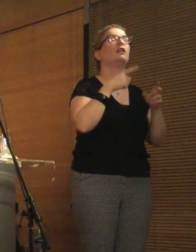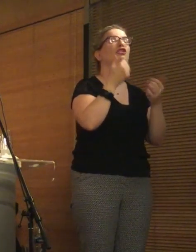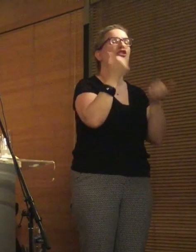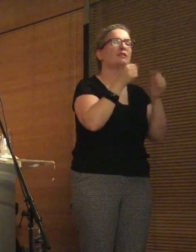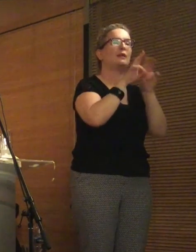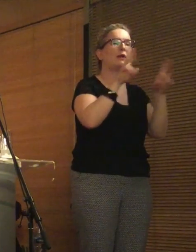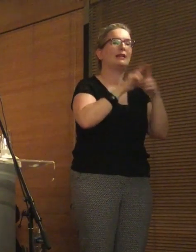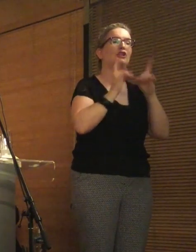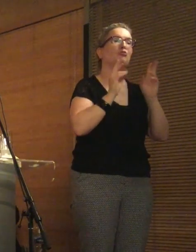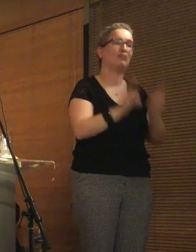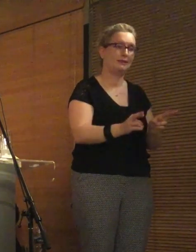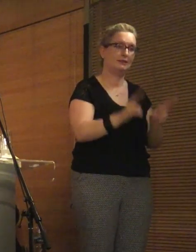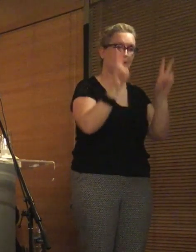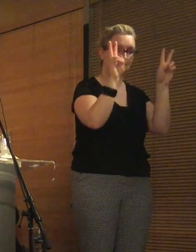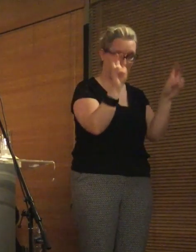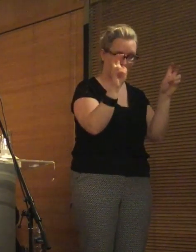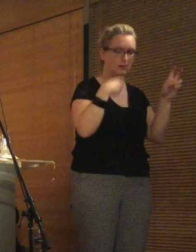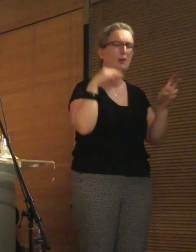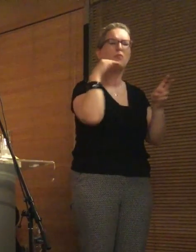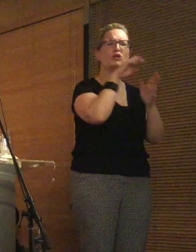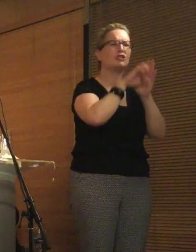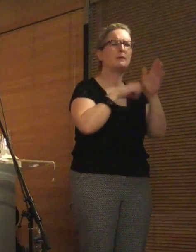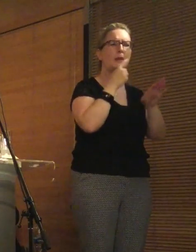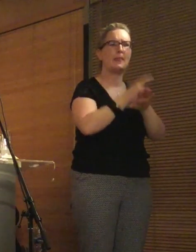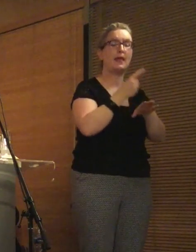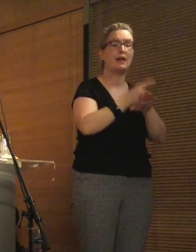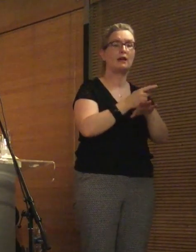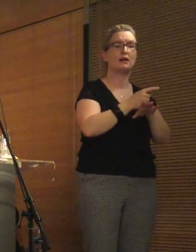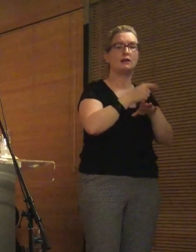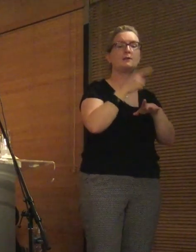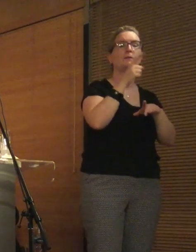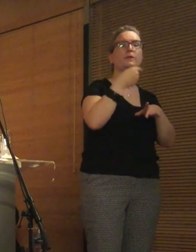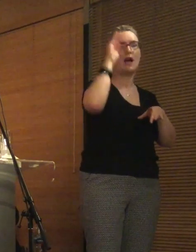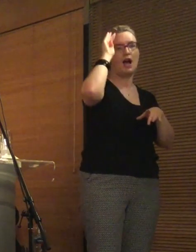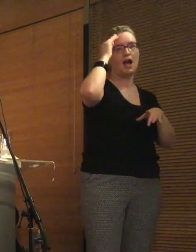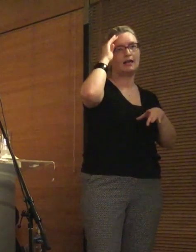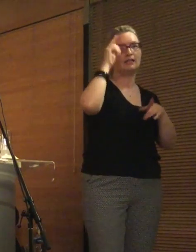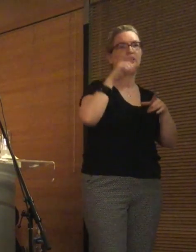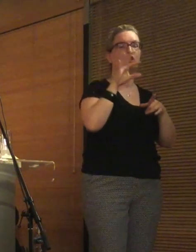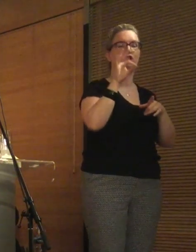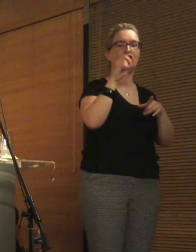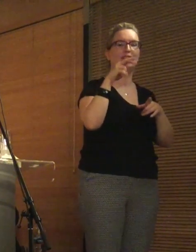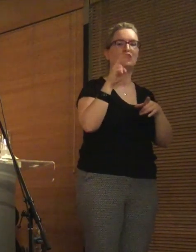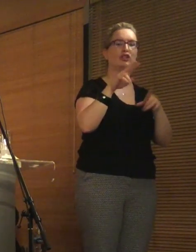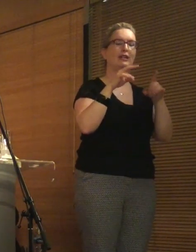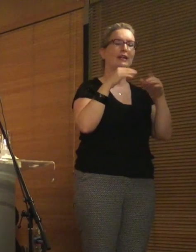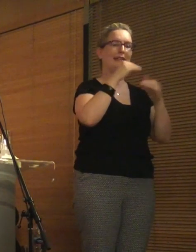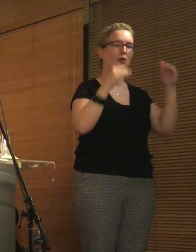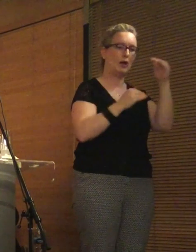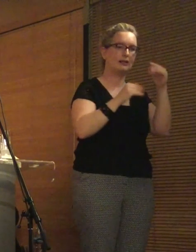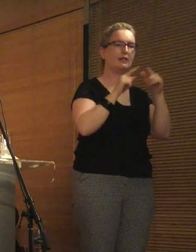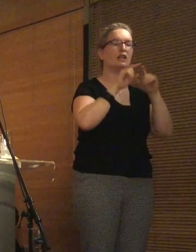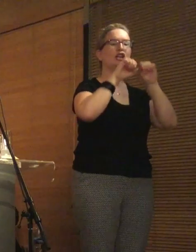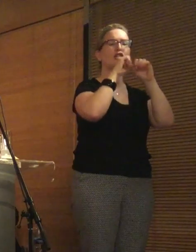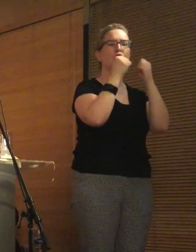Human Rights. There's an important chapter there. It's Ireland and Gender Inequality, Economic, Social and Cultural